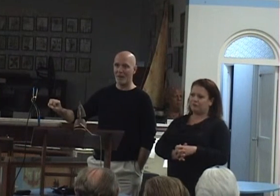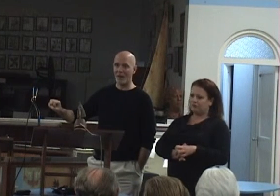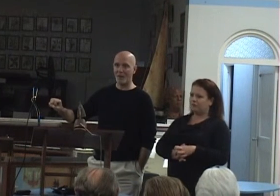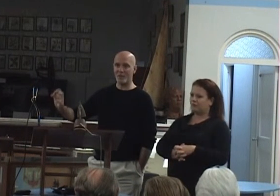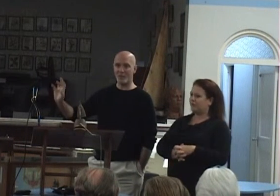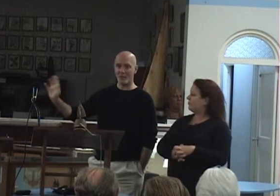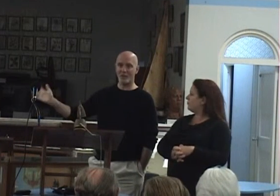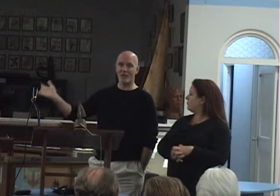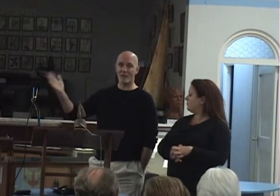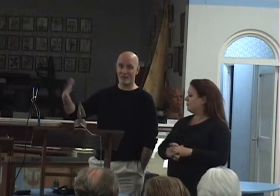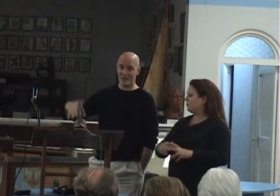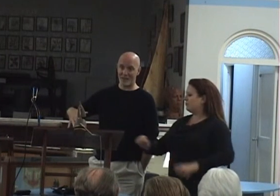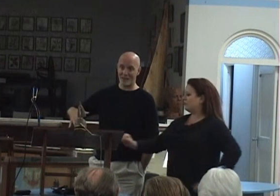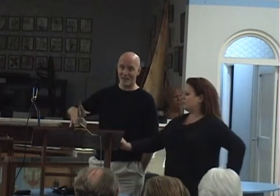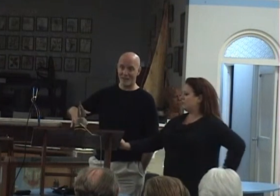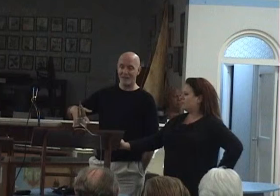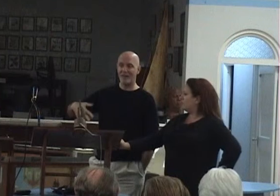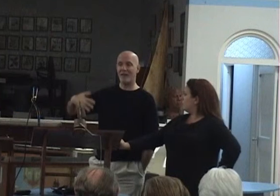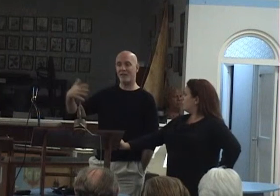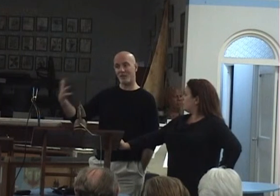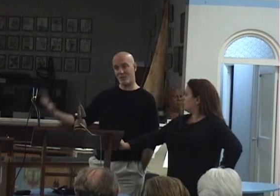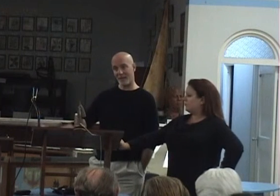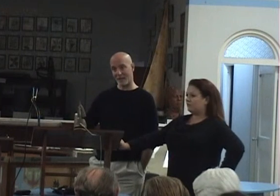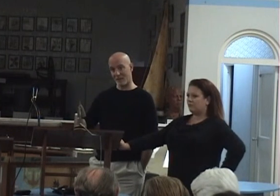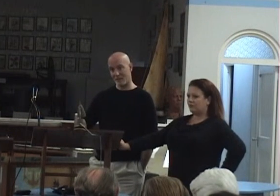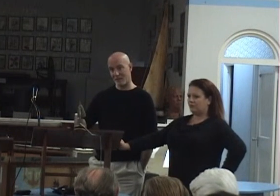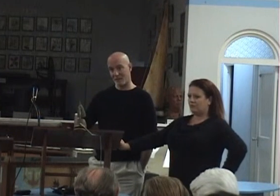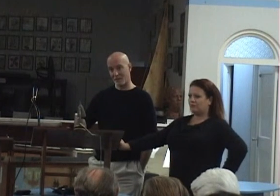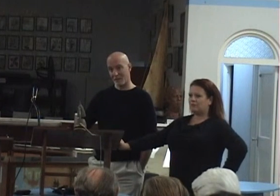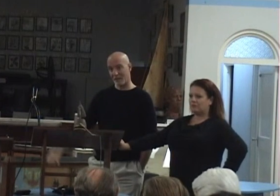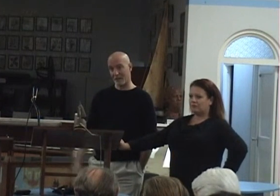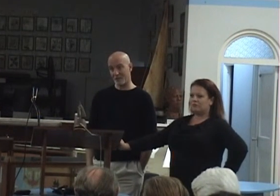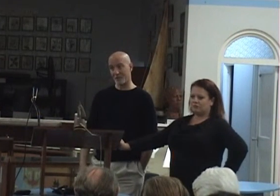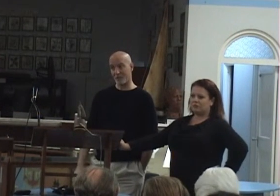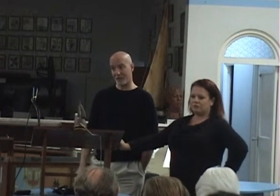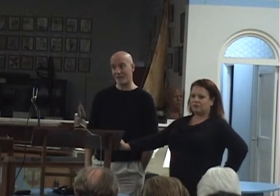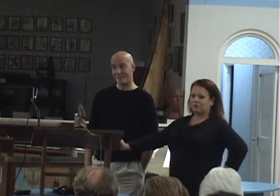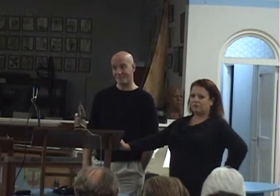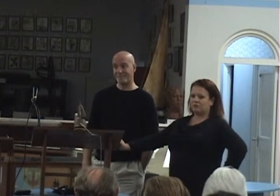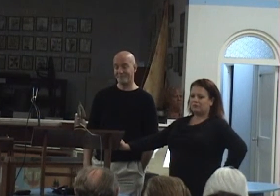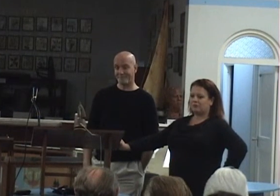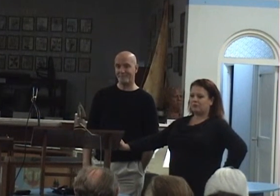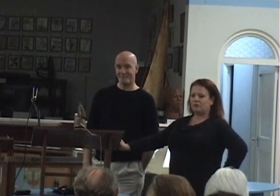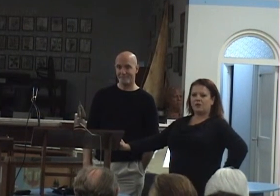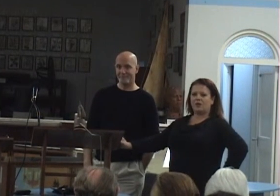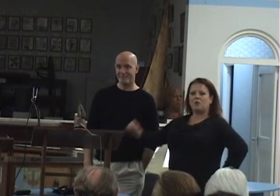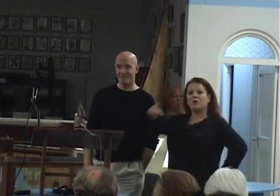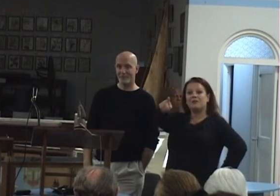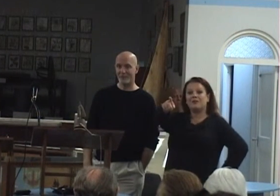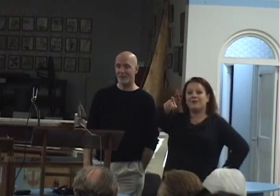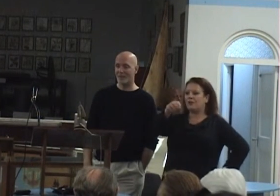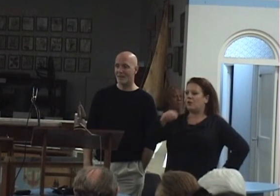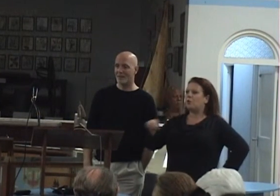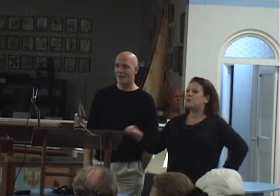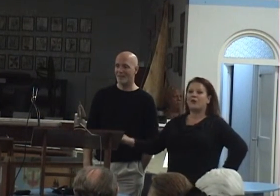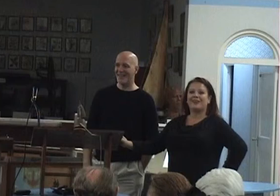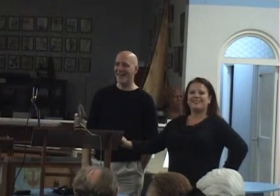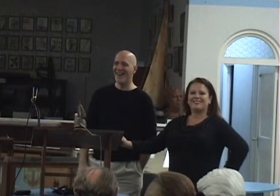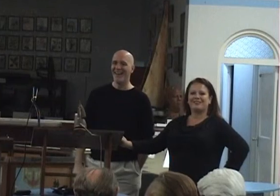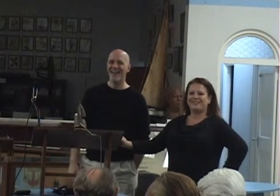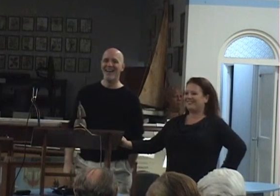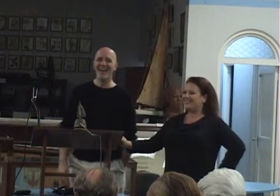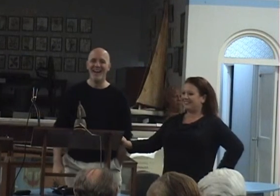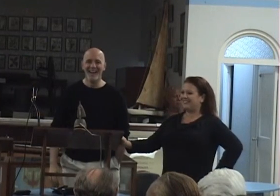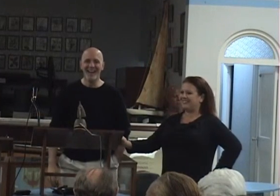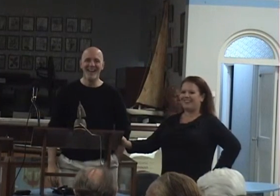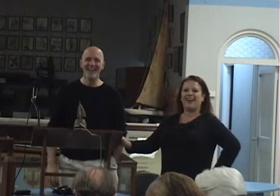develop, which you would start to see in a systematic archaeological study. We invite some of us to